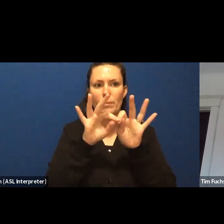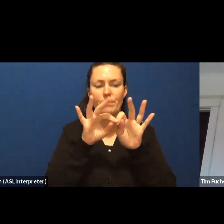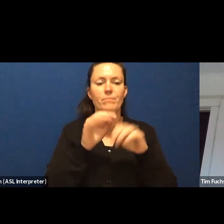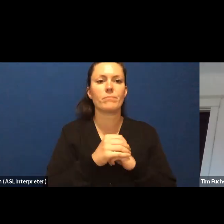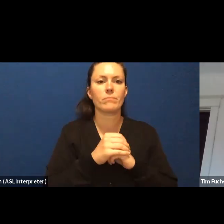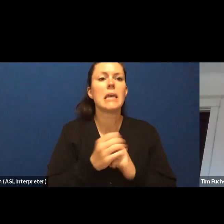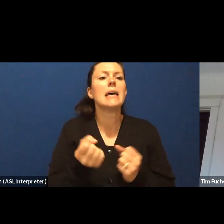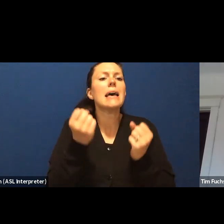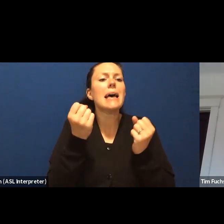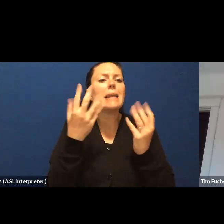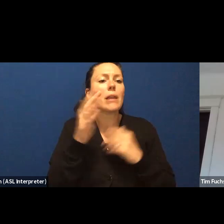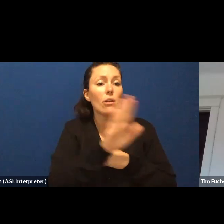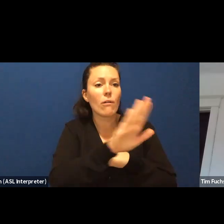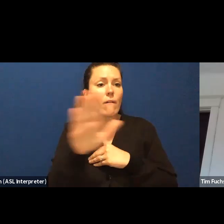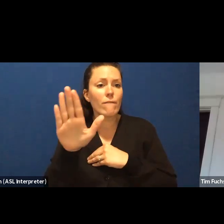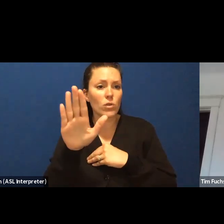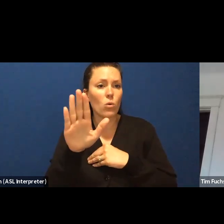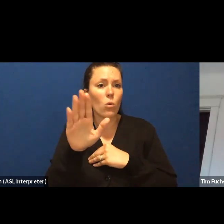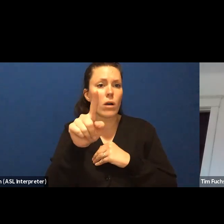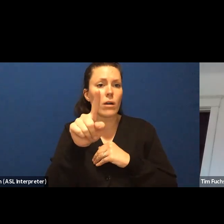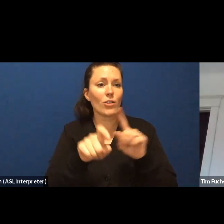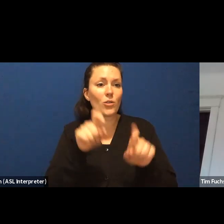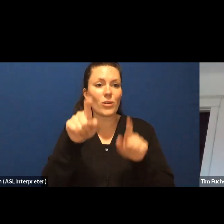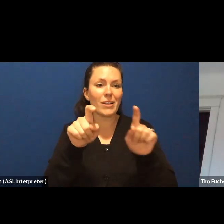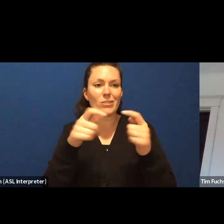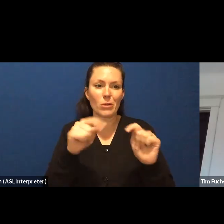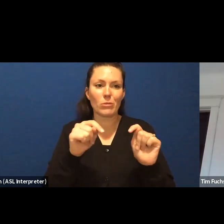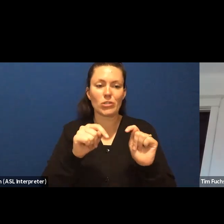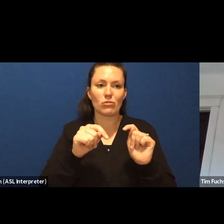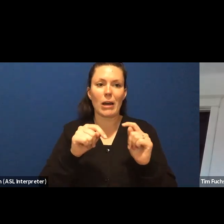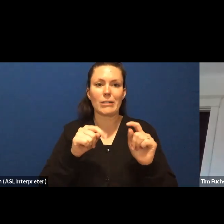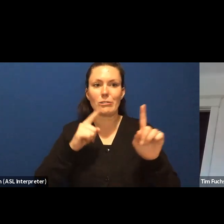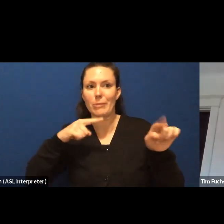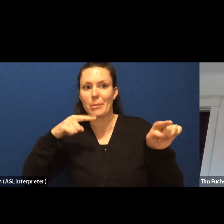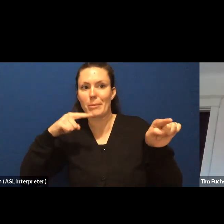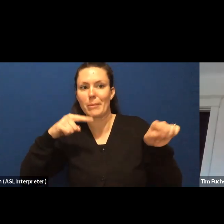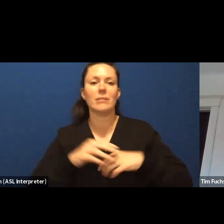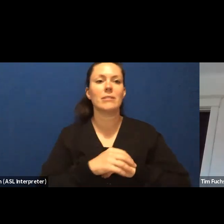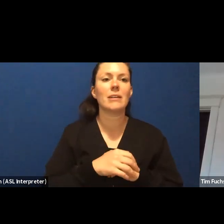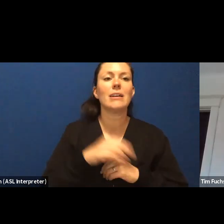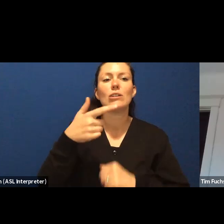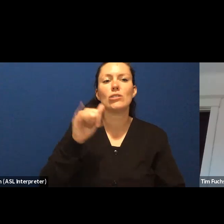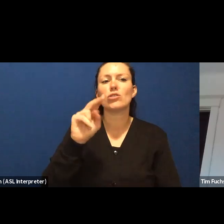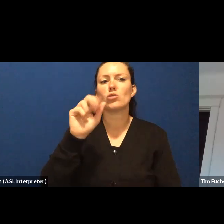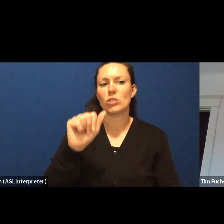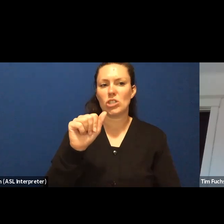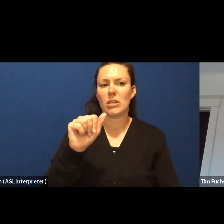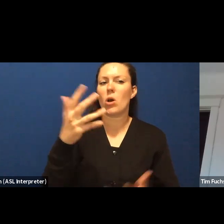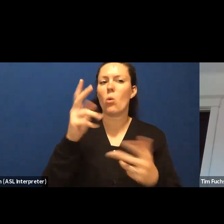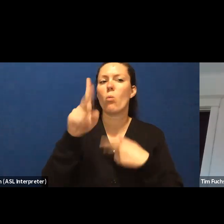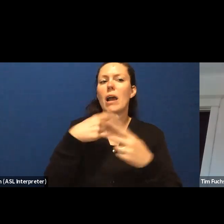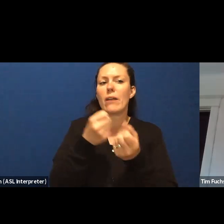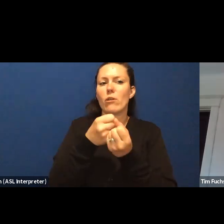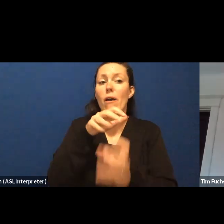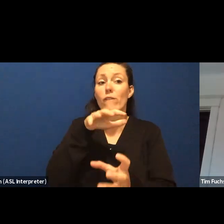your questions, the audience questions, as we could possibly get through. So Gina, I'm going to come to you. This question is, what kind of supports have you all included for